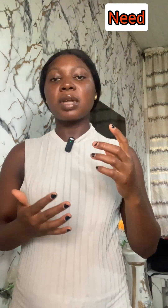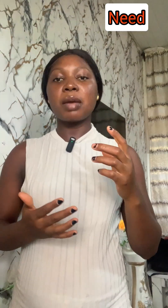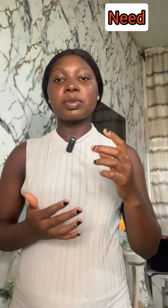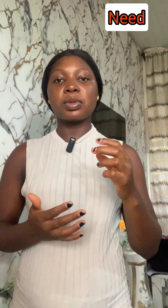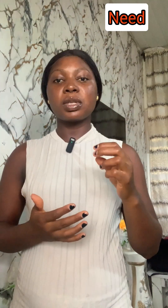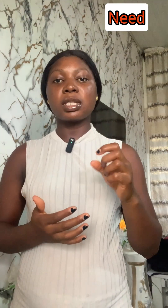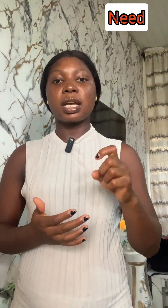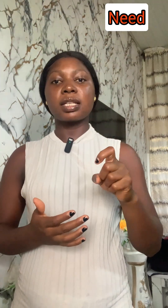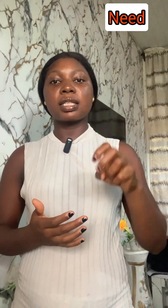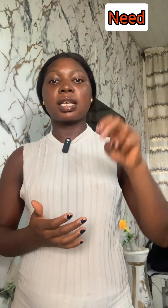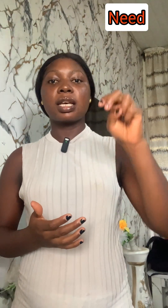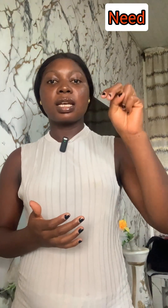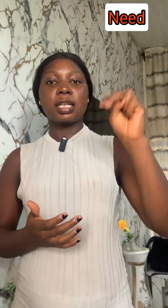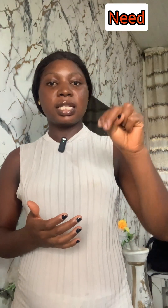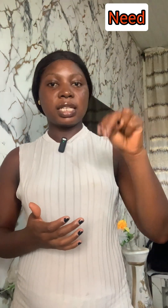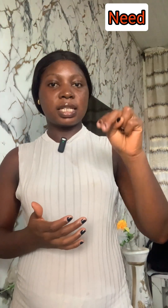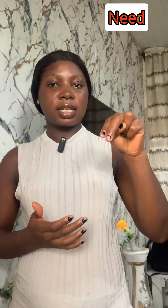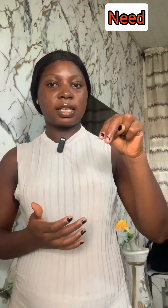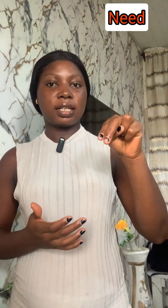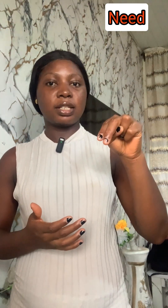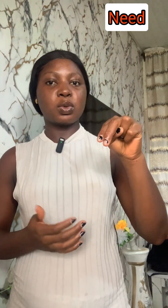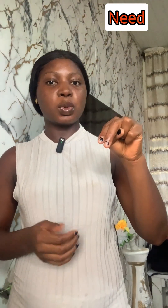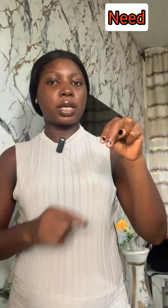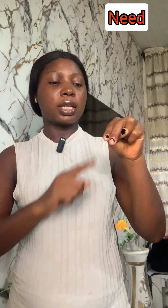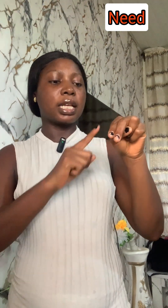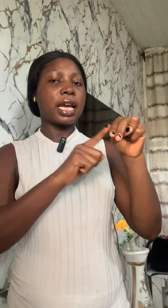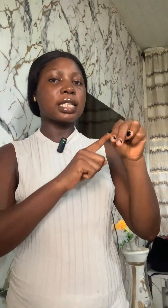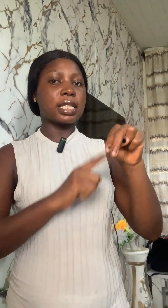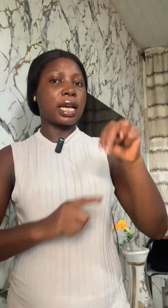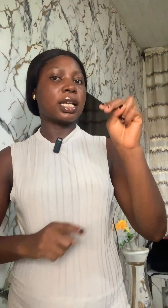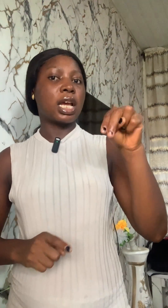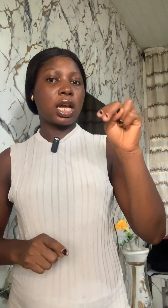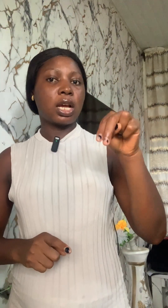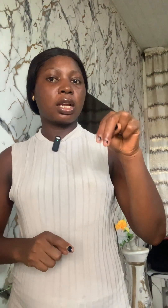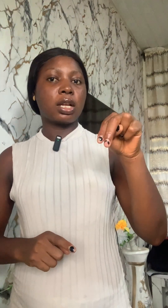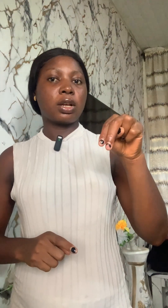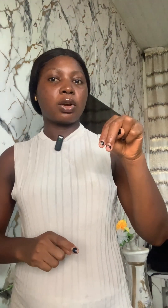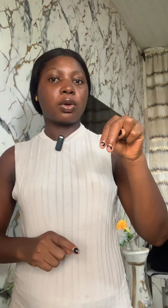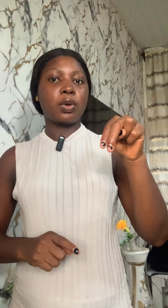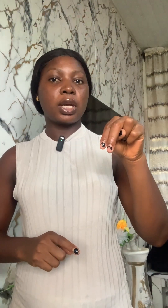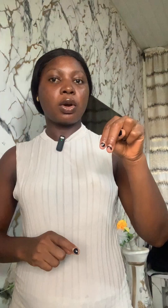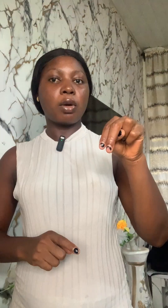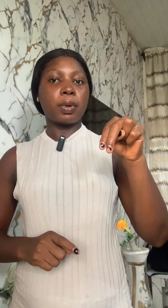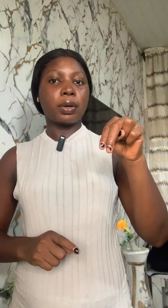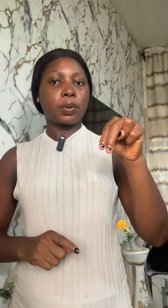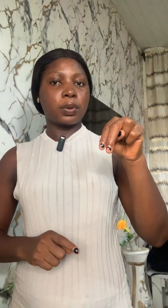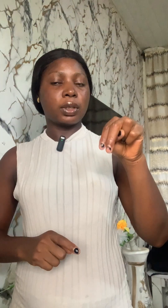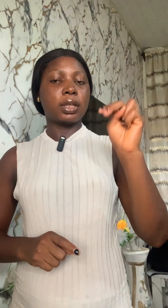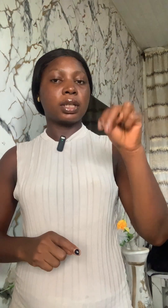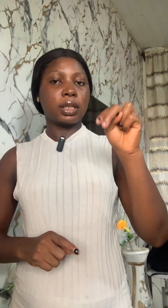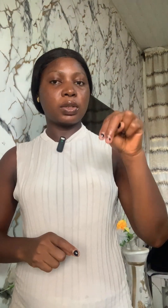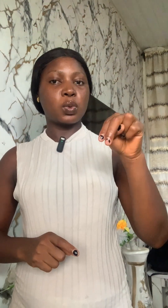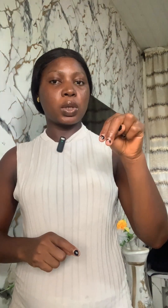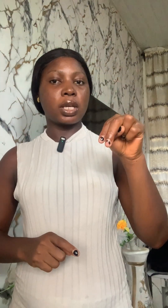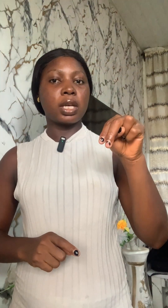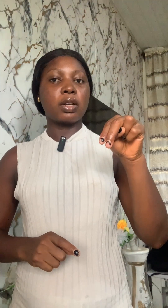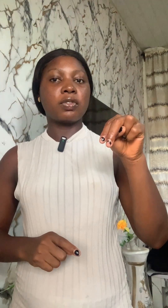Sometimes you see it as need this way, the end sign going up and on this way